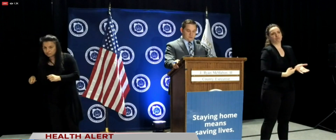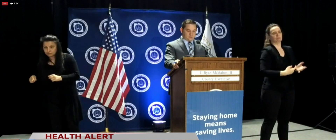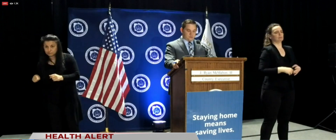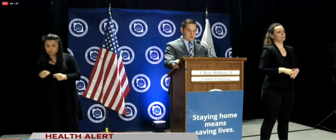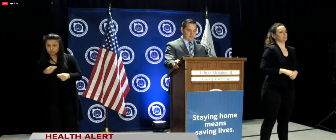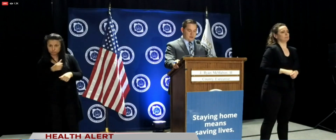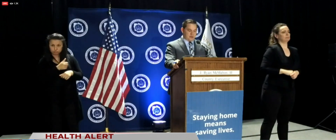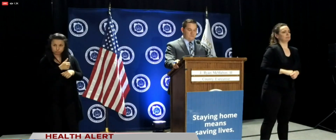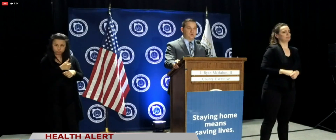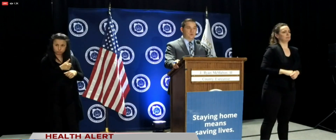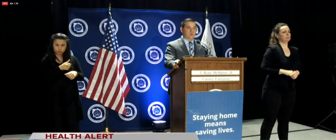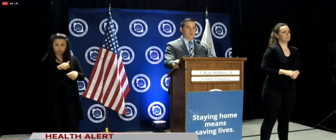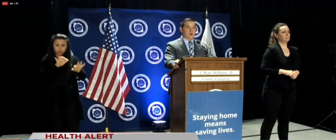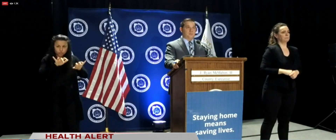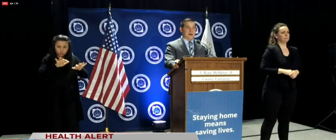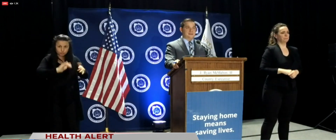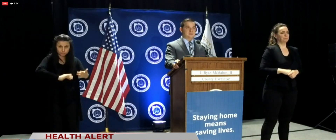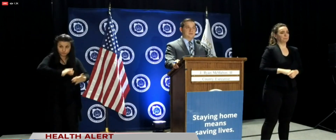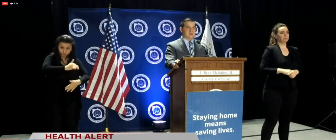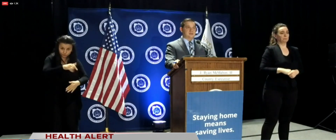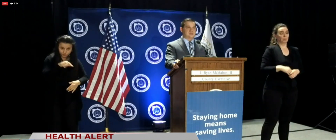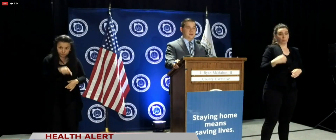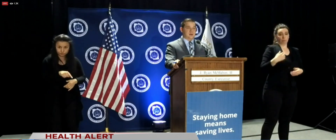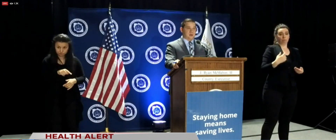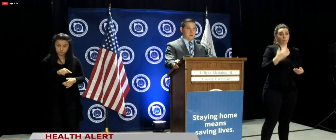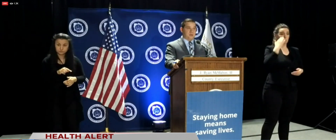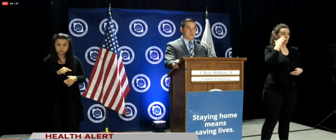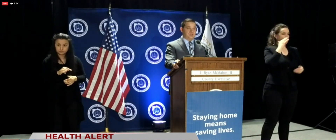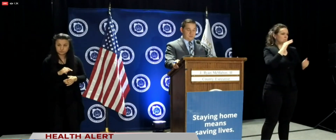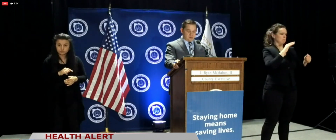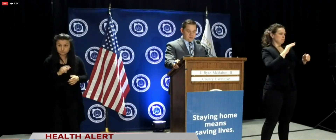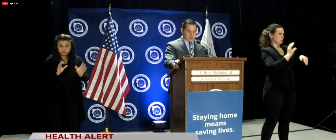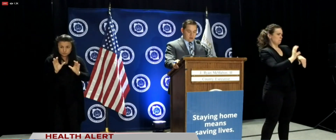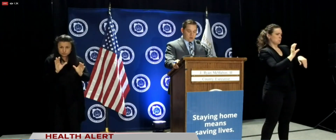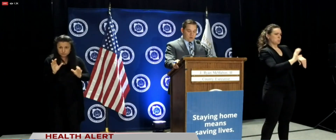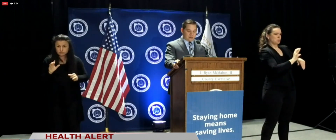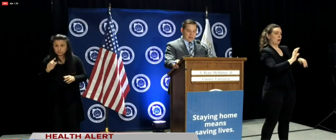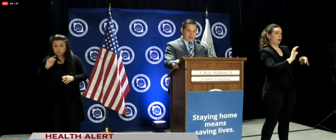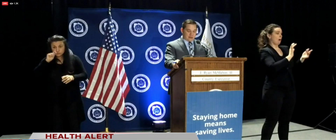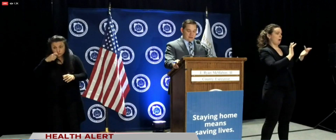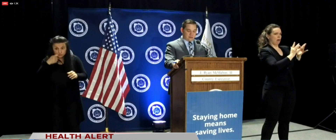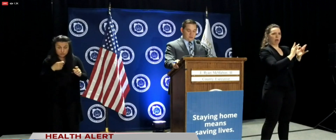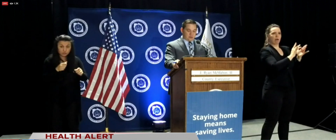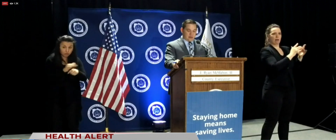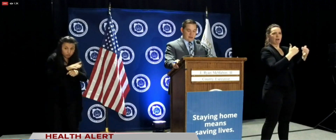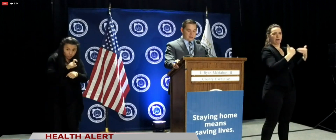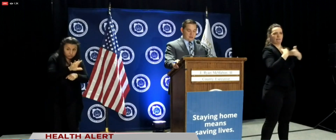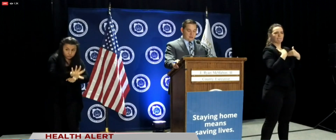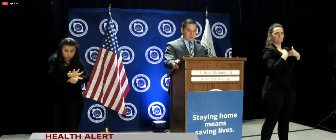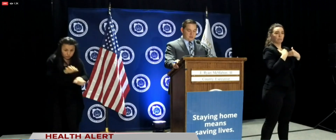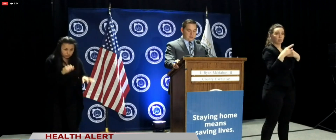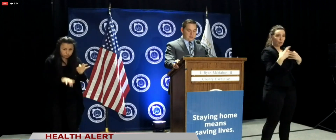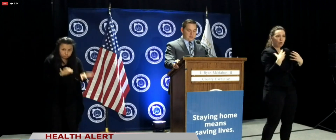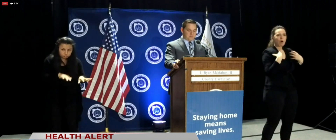there to have you, our positive case, our patient, go online and look at and update